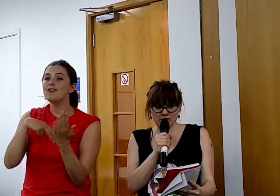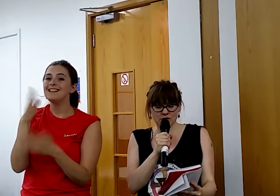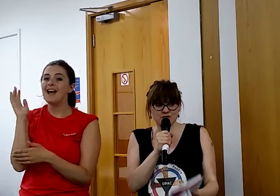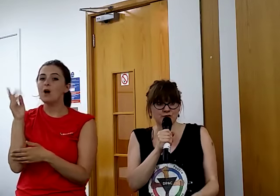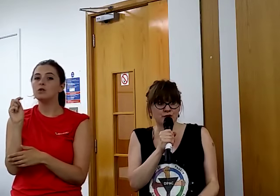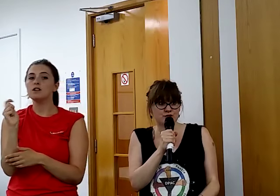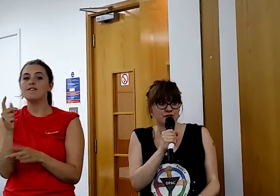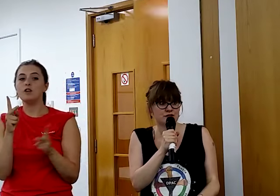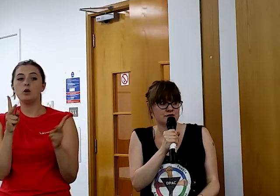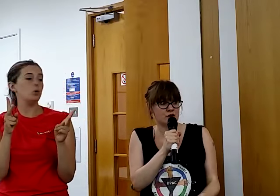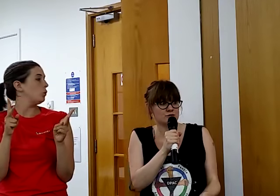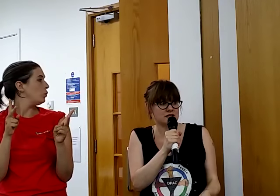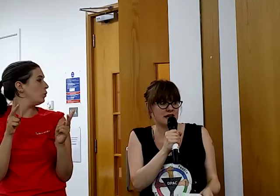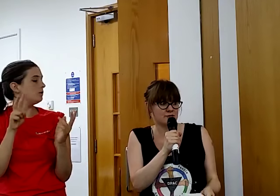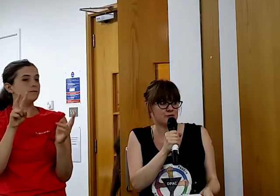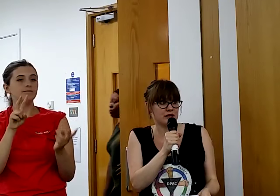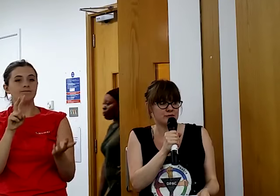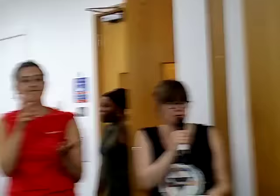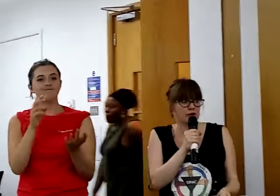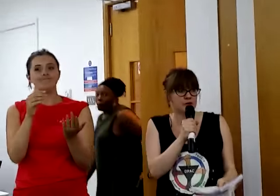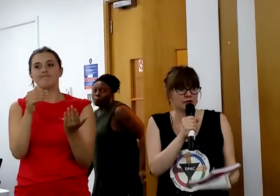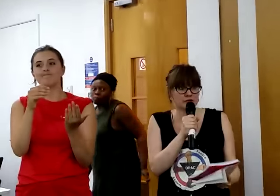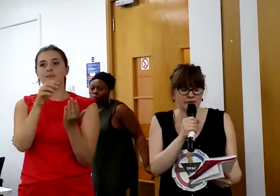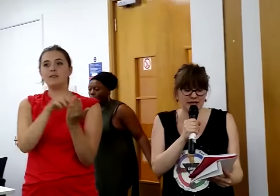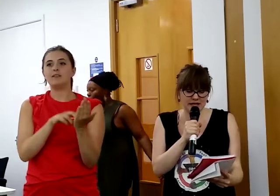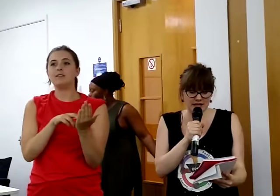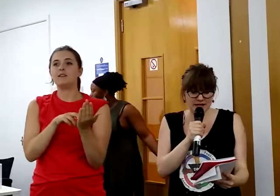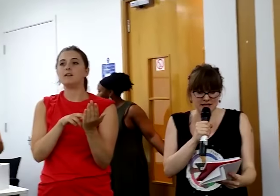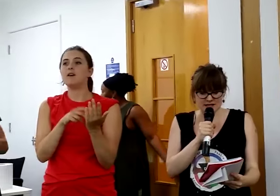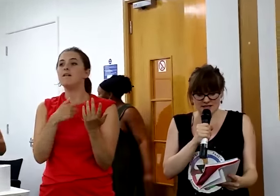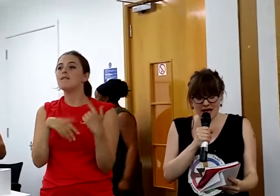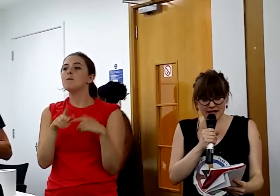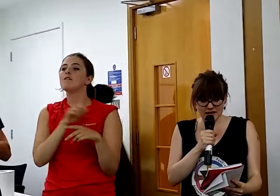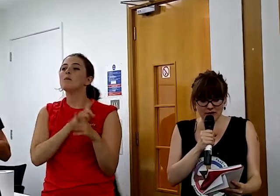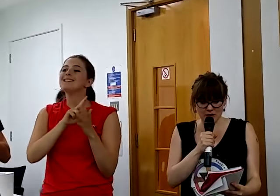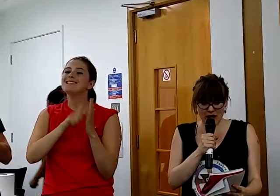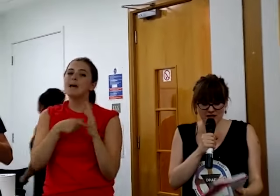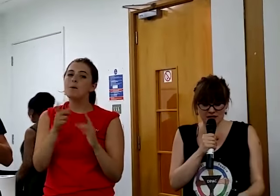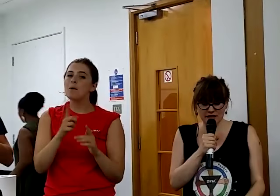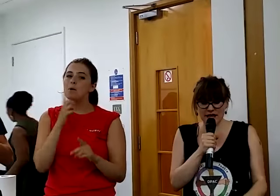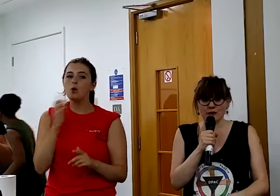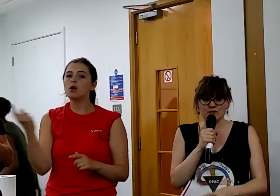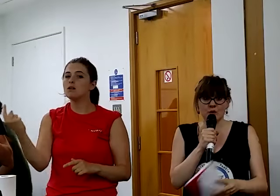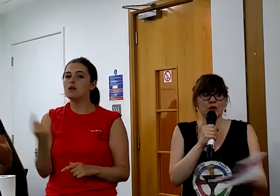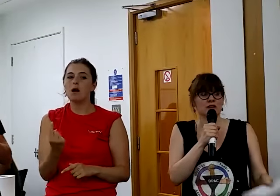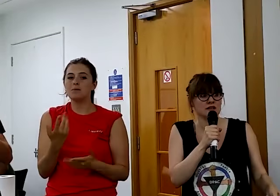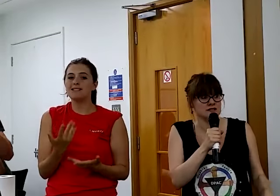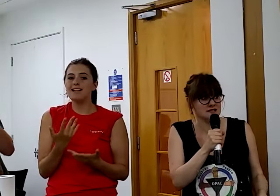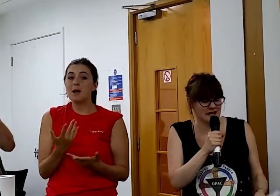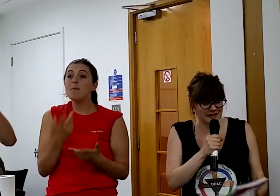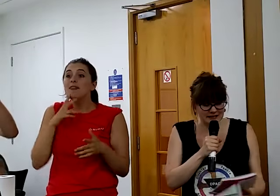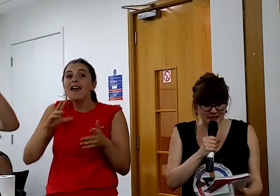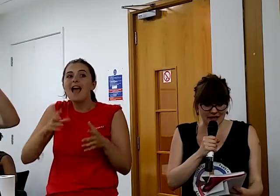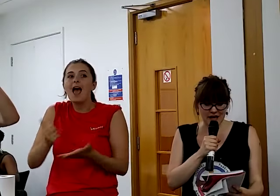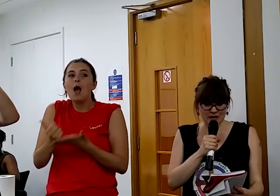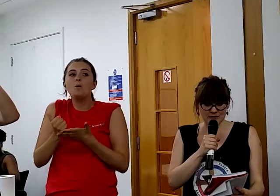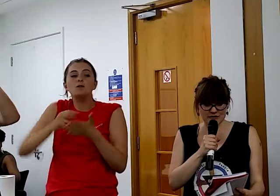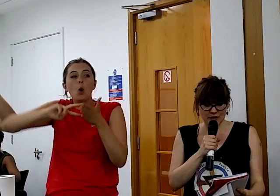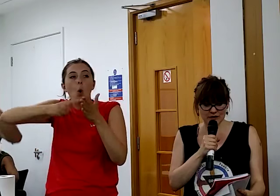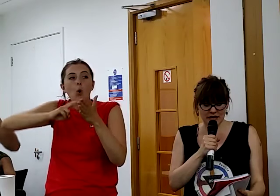Another couple of contributions from disabled people who couldn't be here today and who actually helped to organise